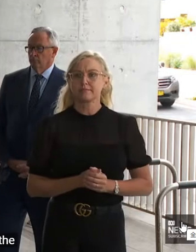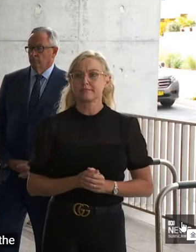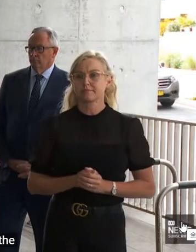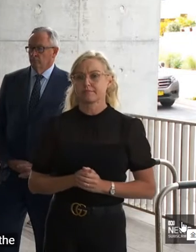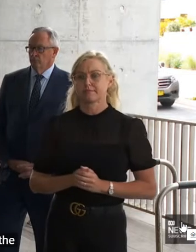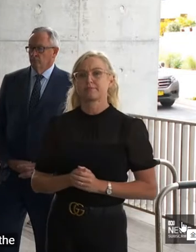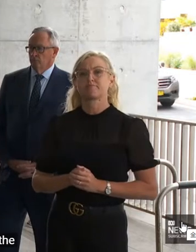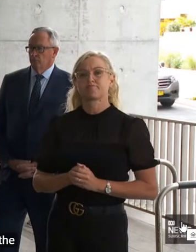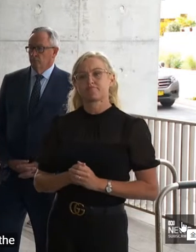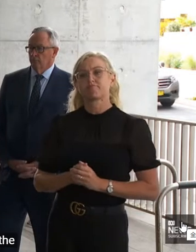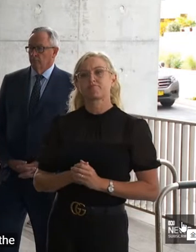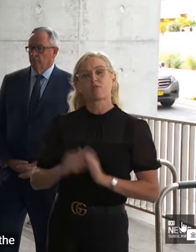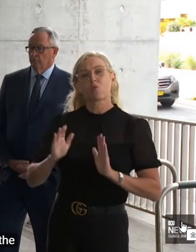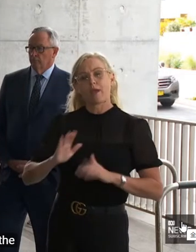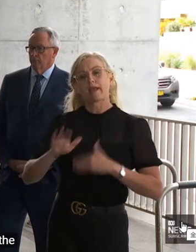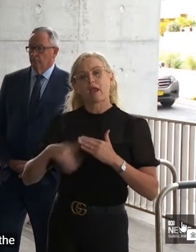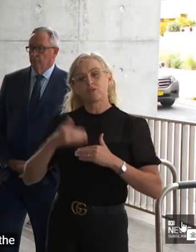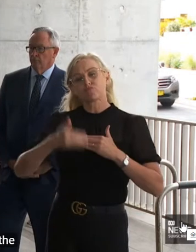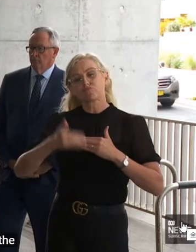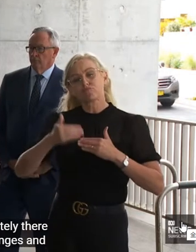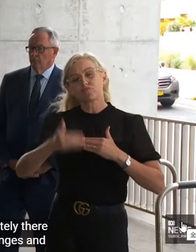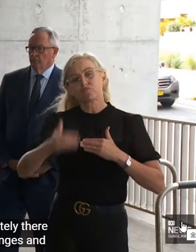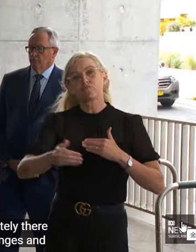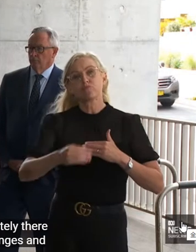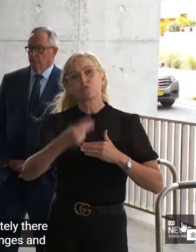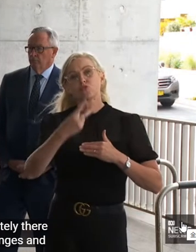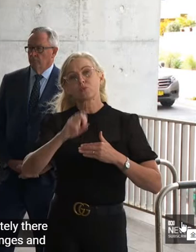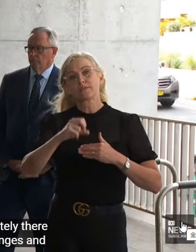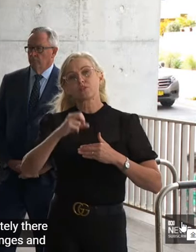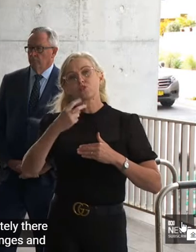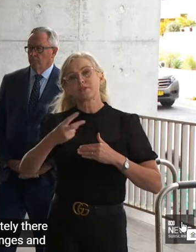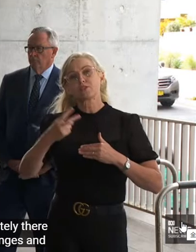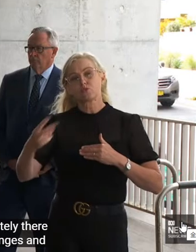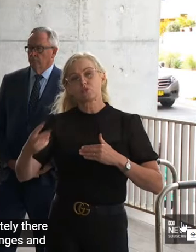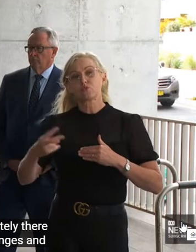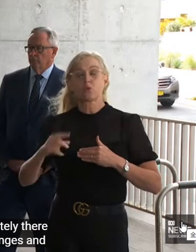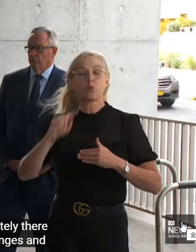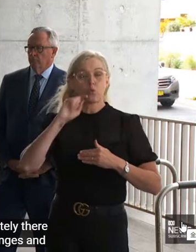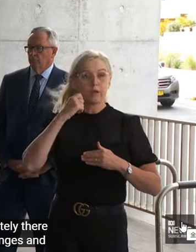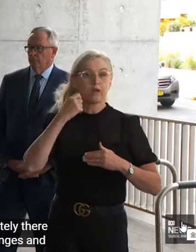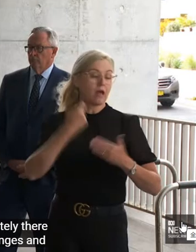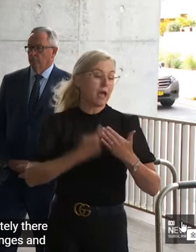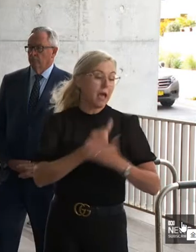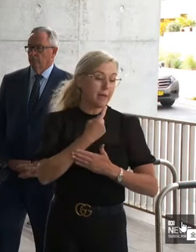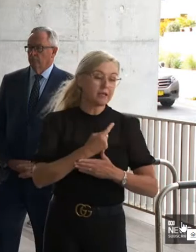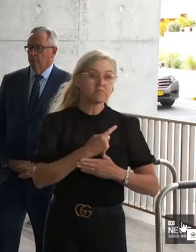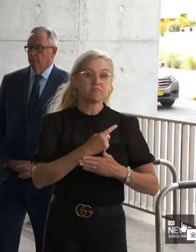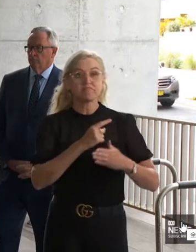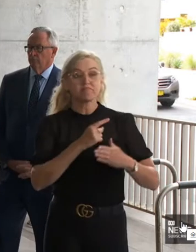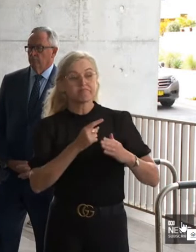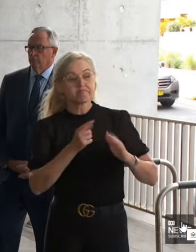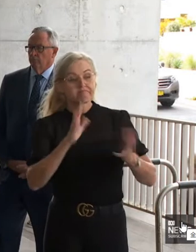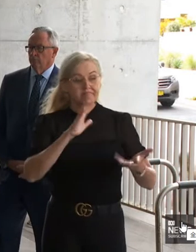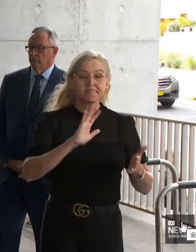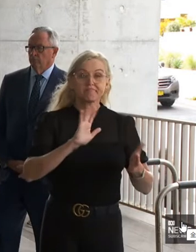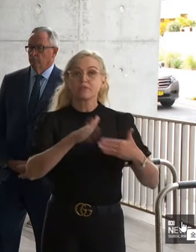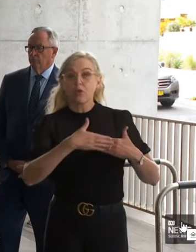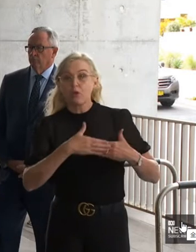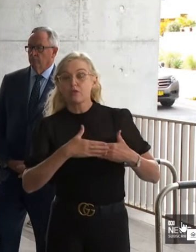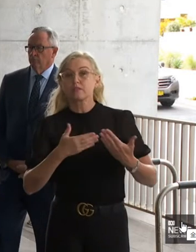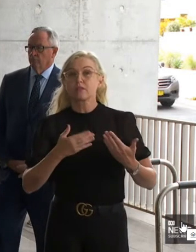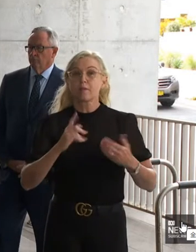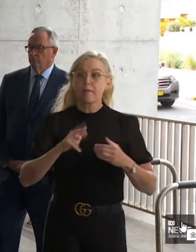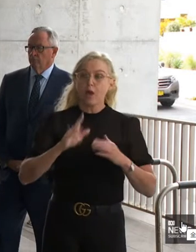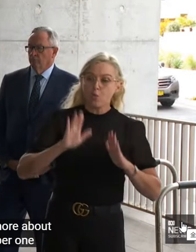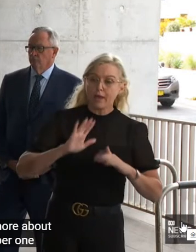through the pandemic, and ultimately there will always be challenges and disruptions. As we learn more about this